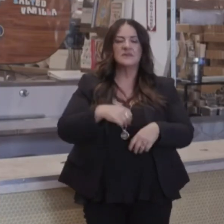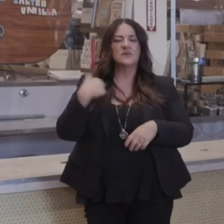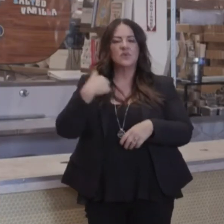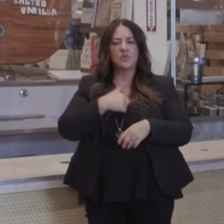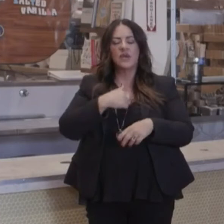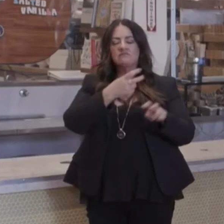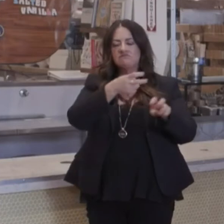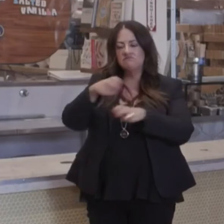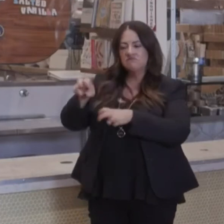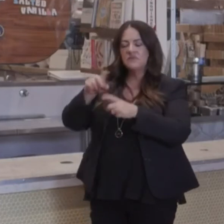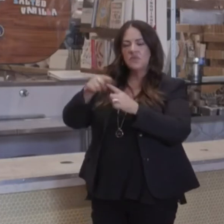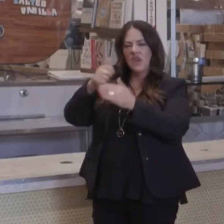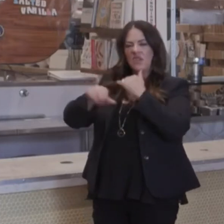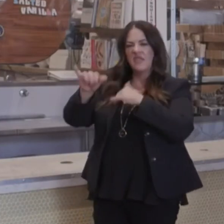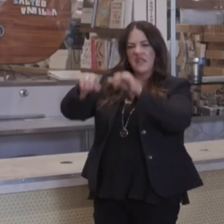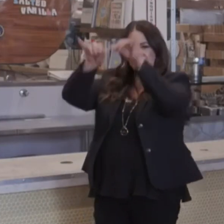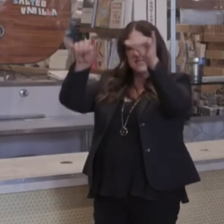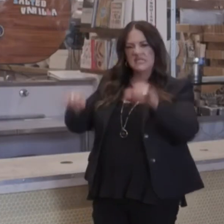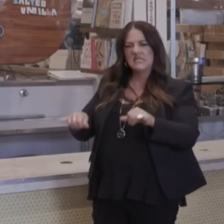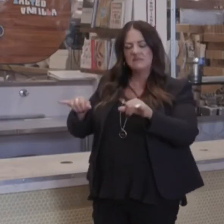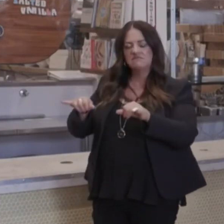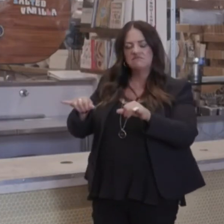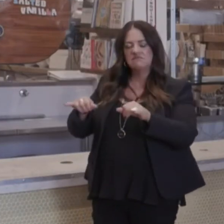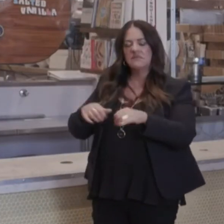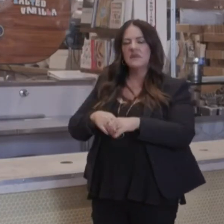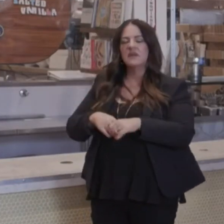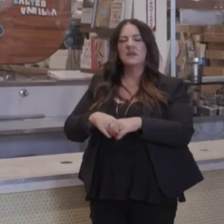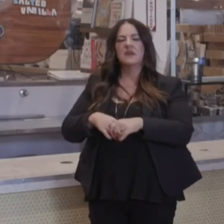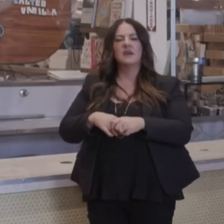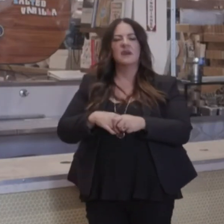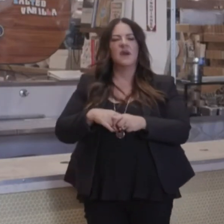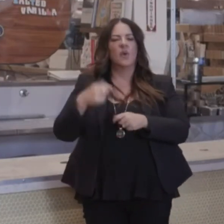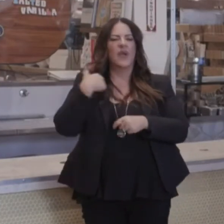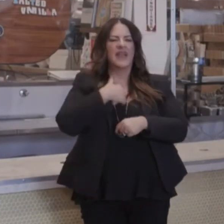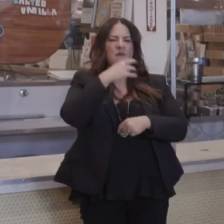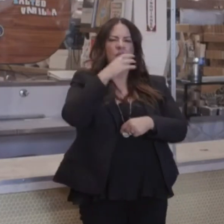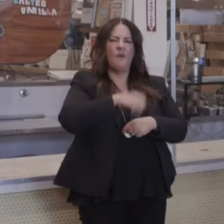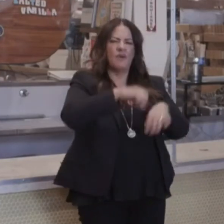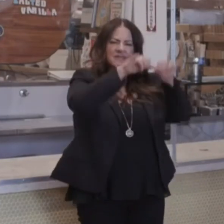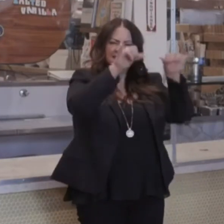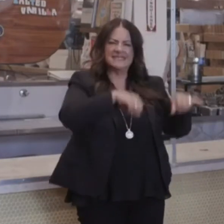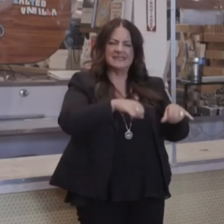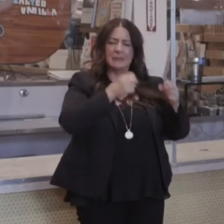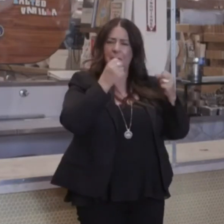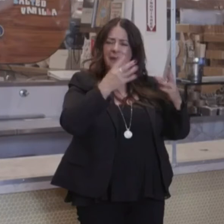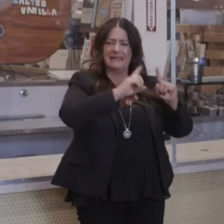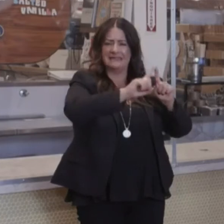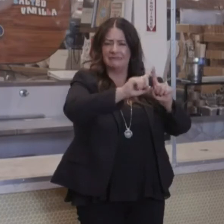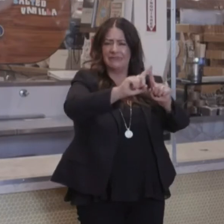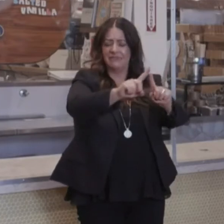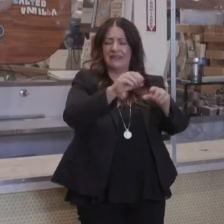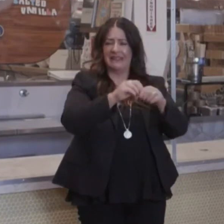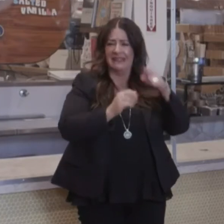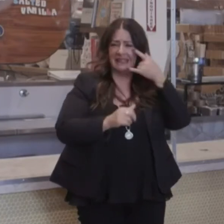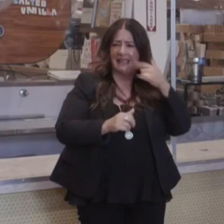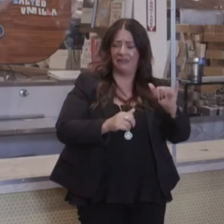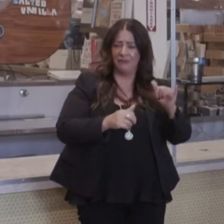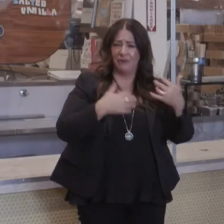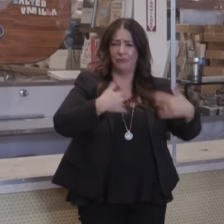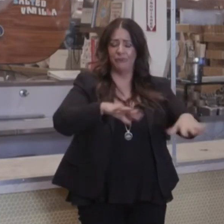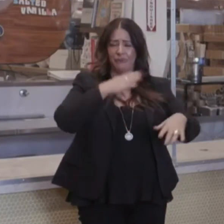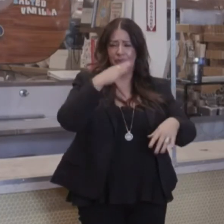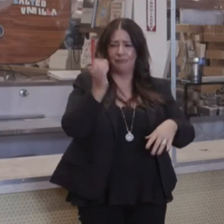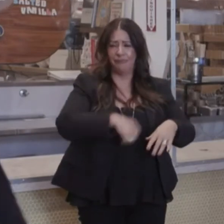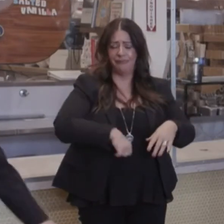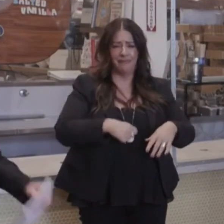to the TPA, and in that transition is getting people off those old systems, and there's so many different systems in this state, predates